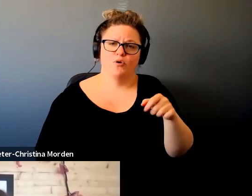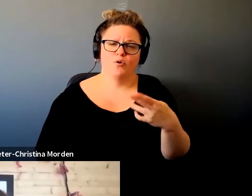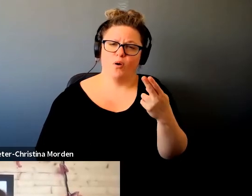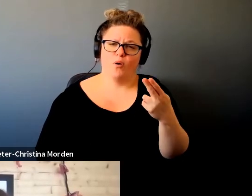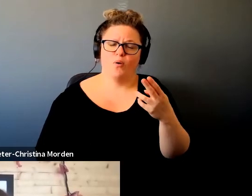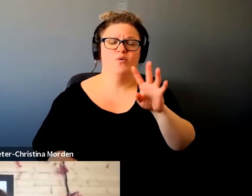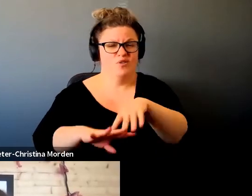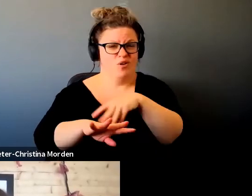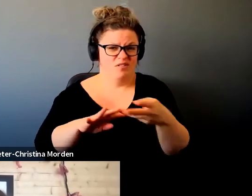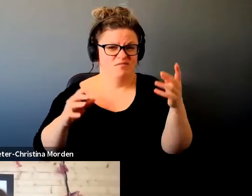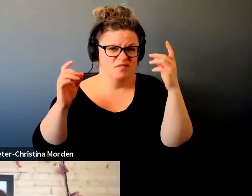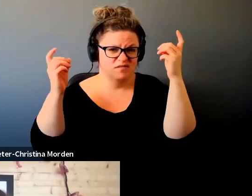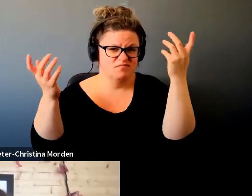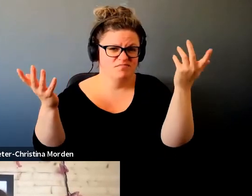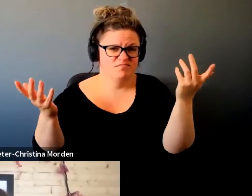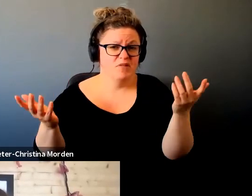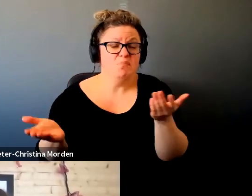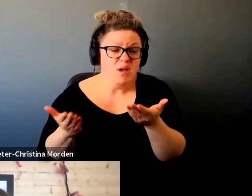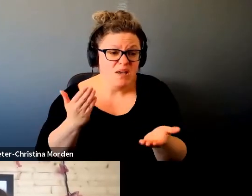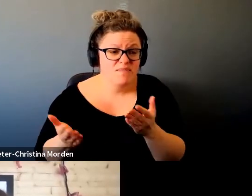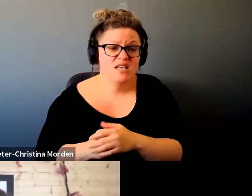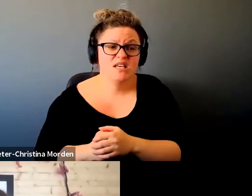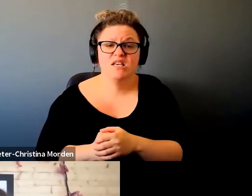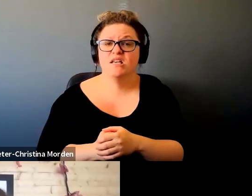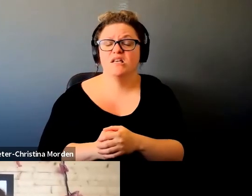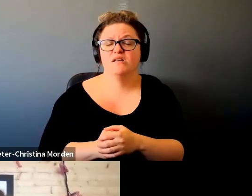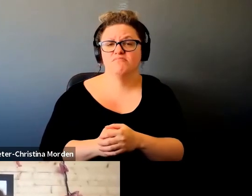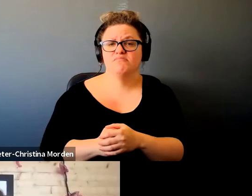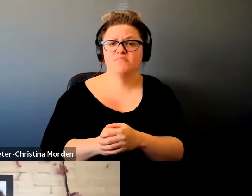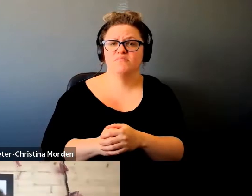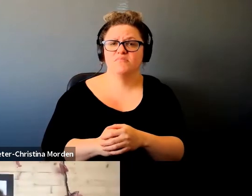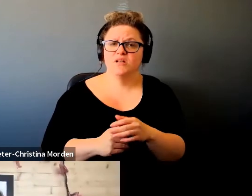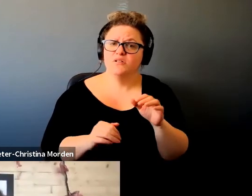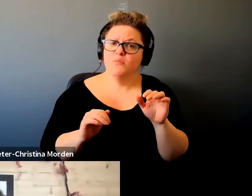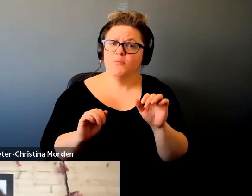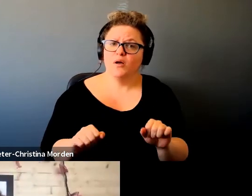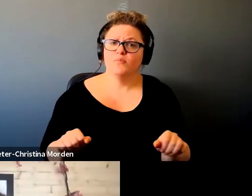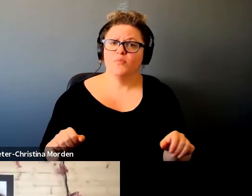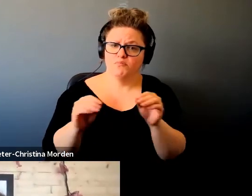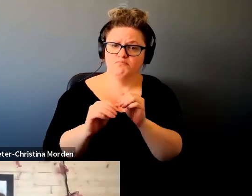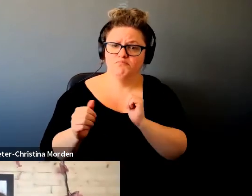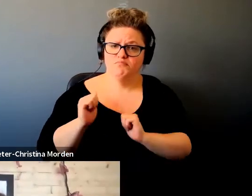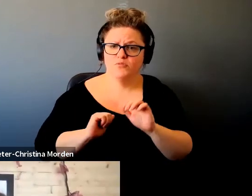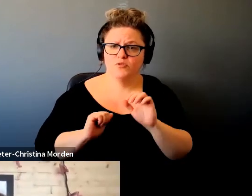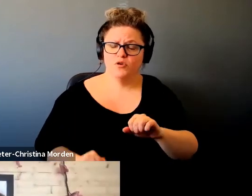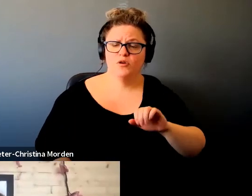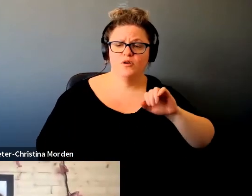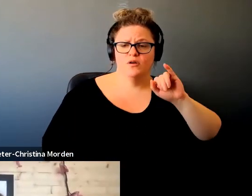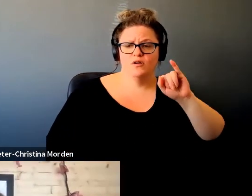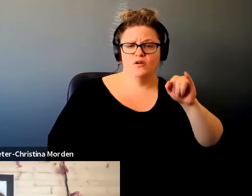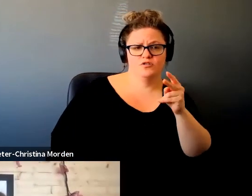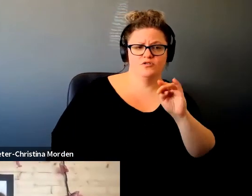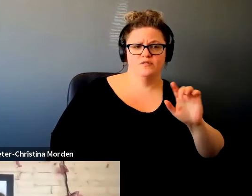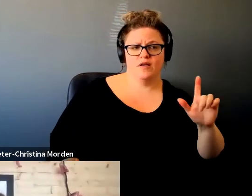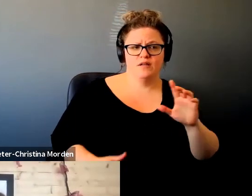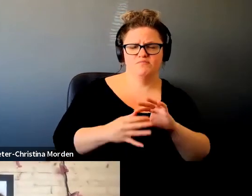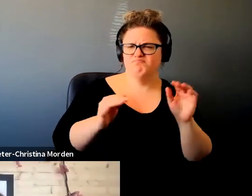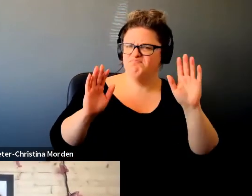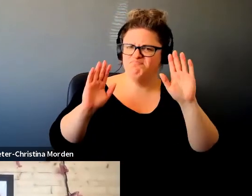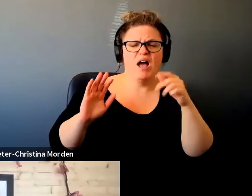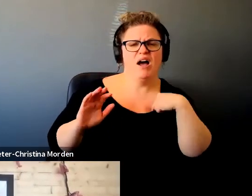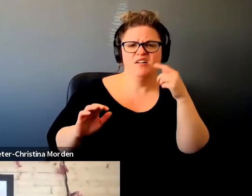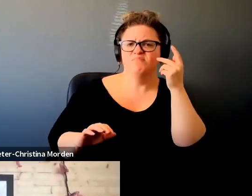It's just, there's a lot of possibility with it. Yeah, it was really wonderful. And for anyone who hasn't seen